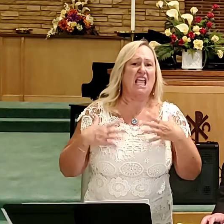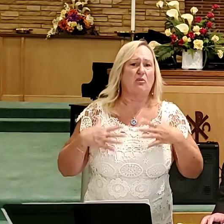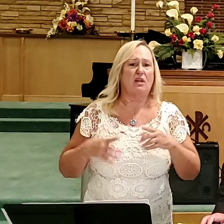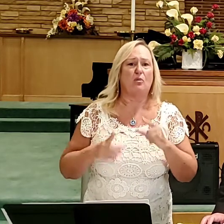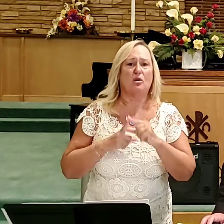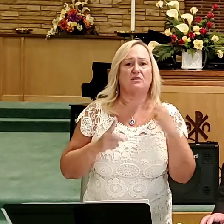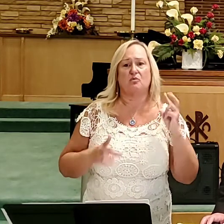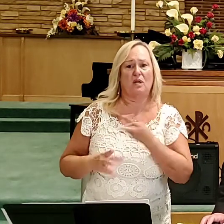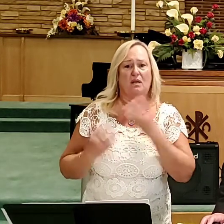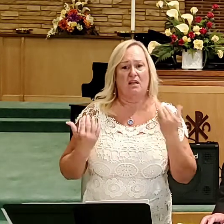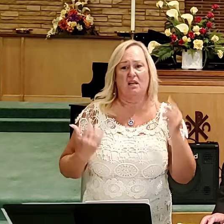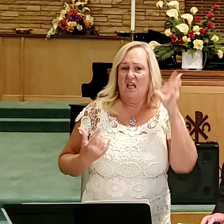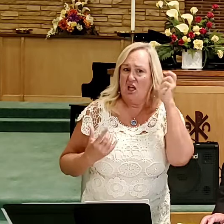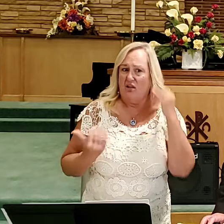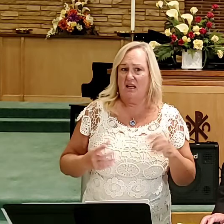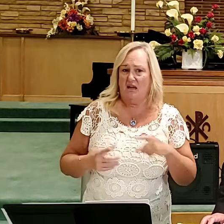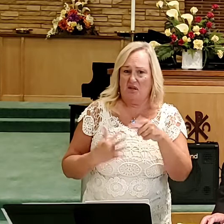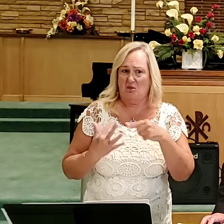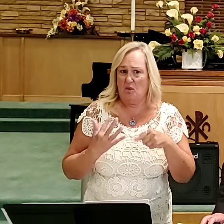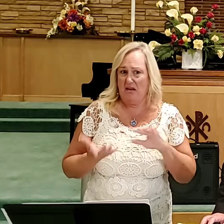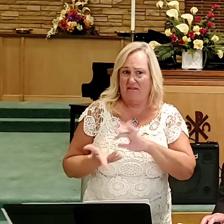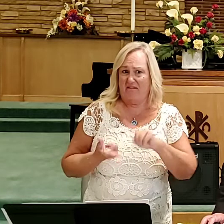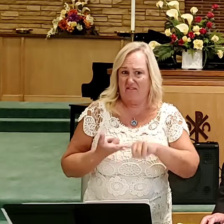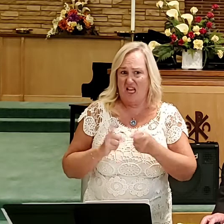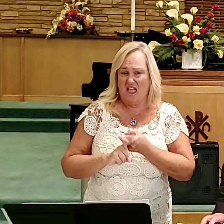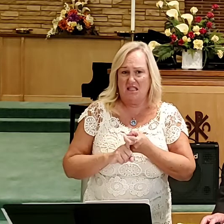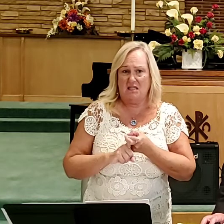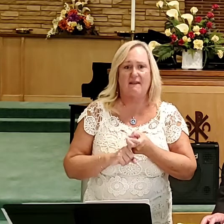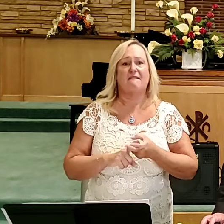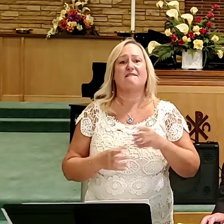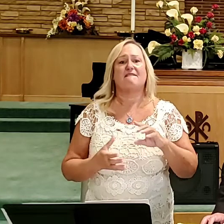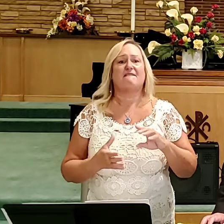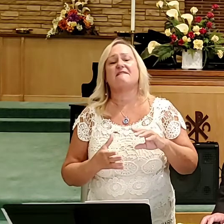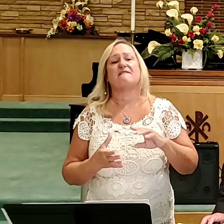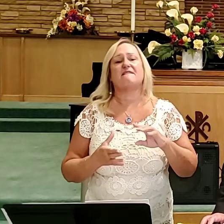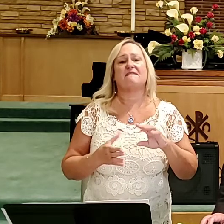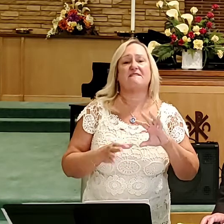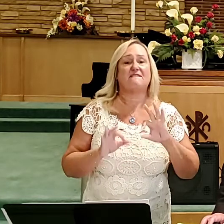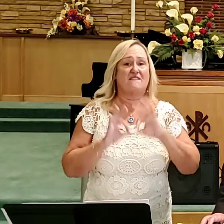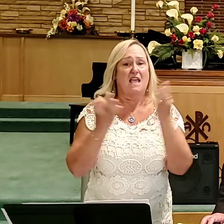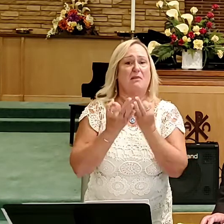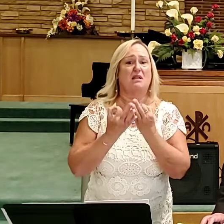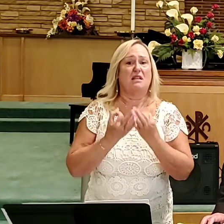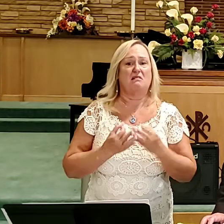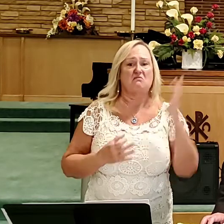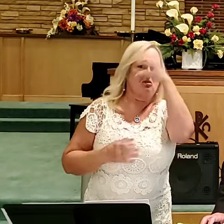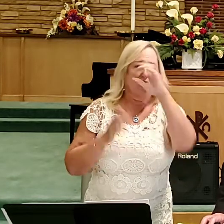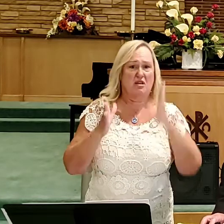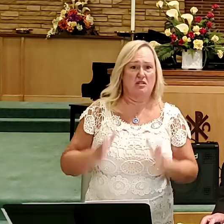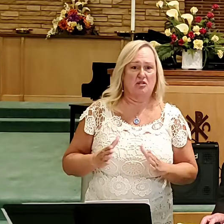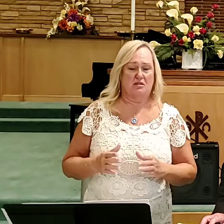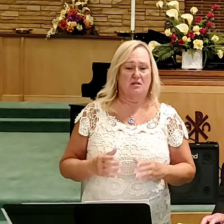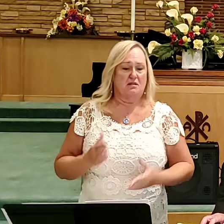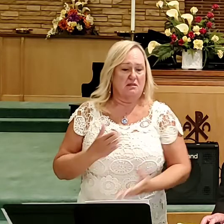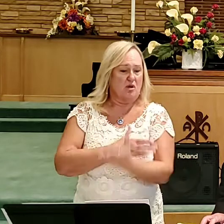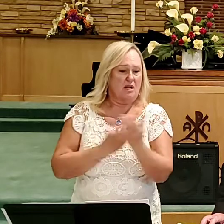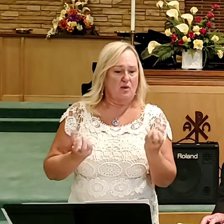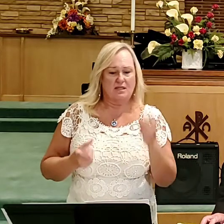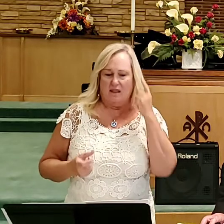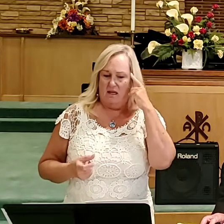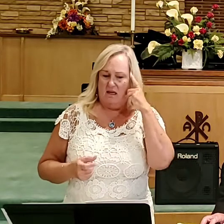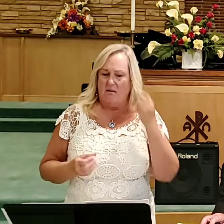these days between friends, family, or strangers. This morning, I want to